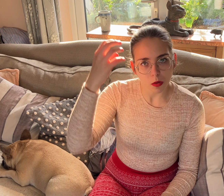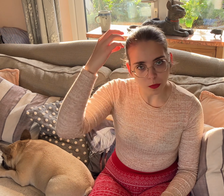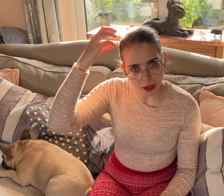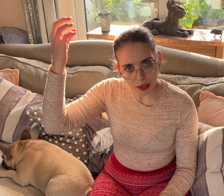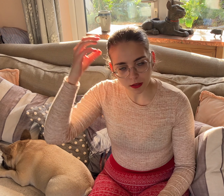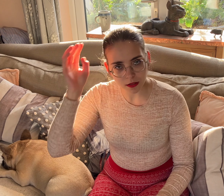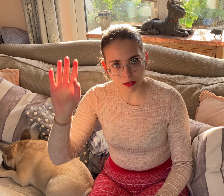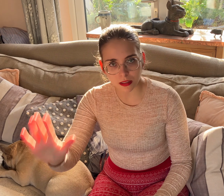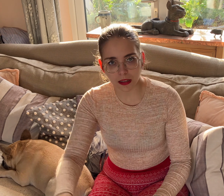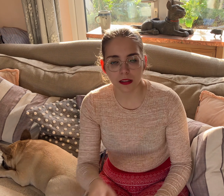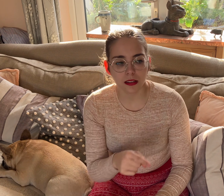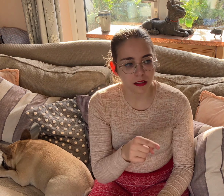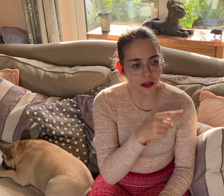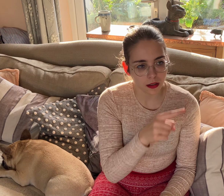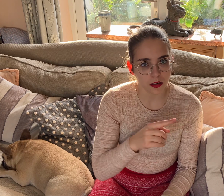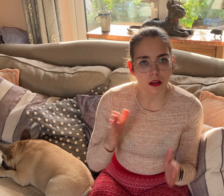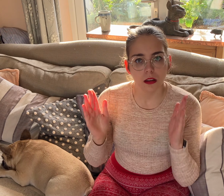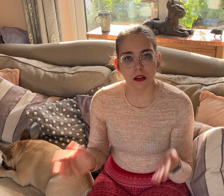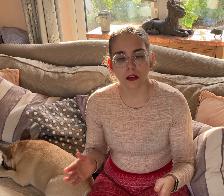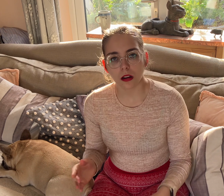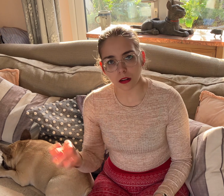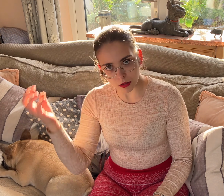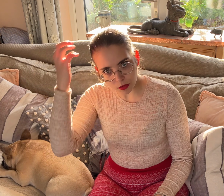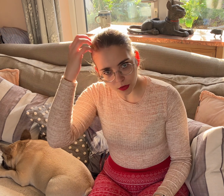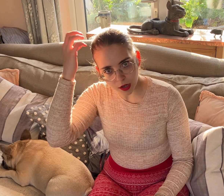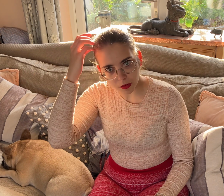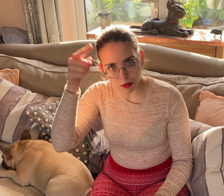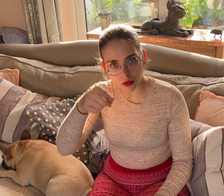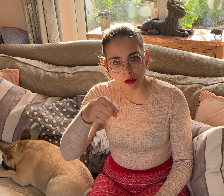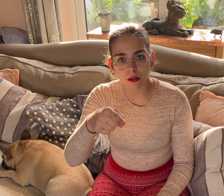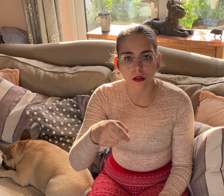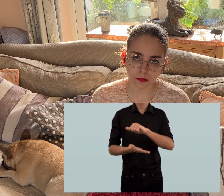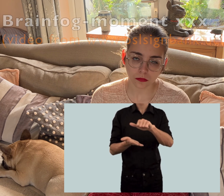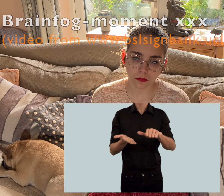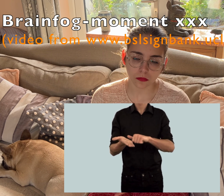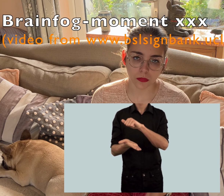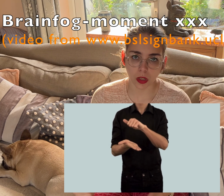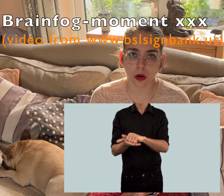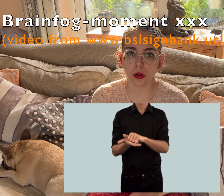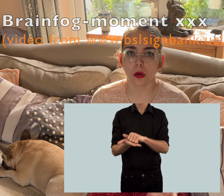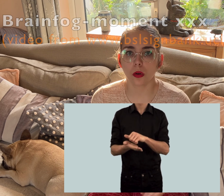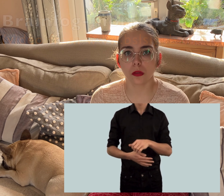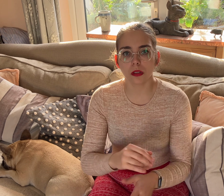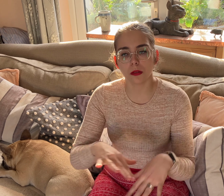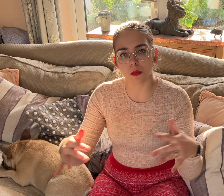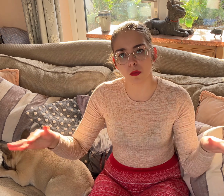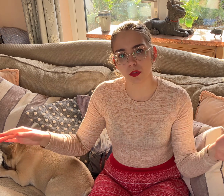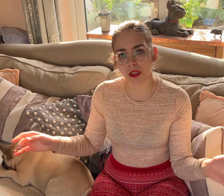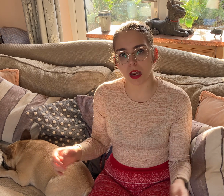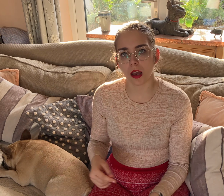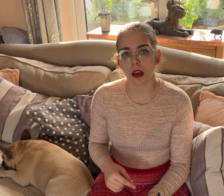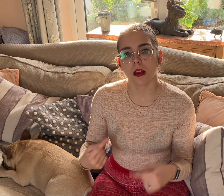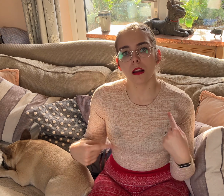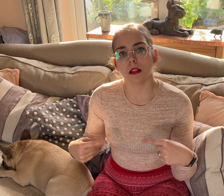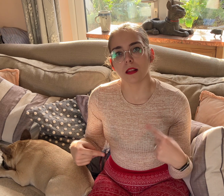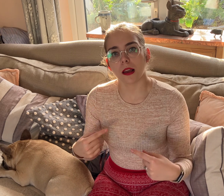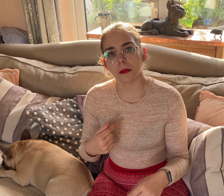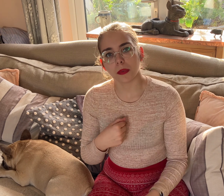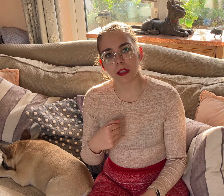Queen in your city, they gotta crown you. Holy water, let me